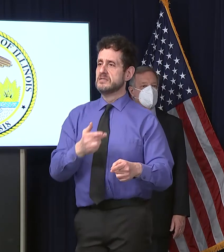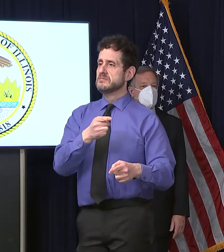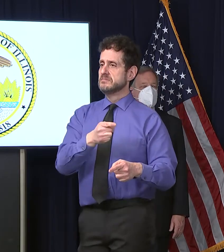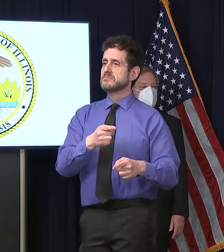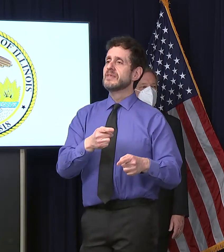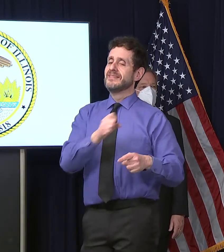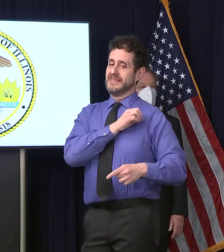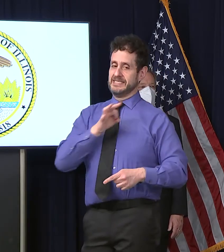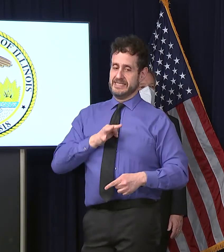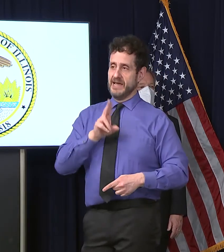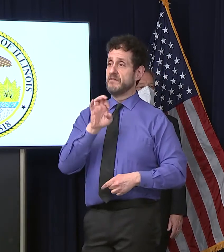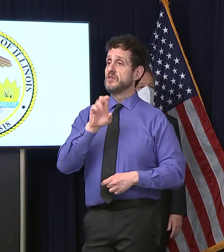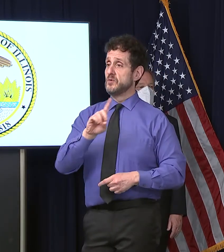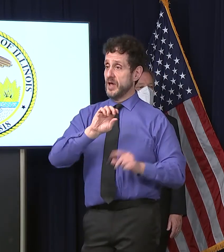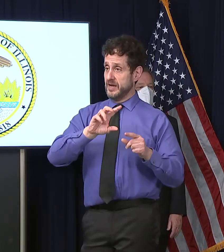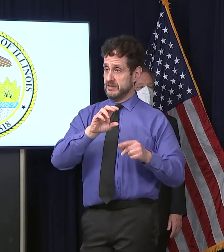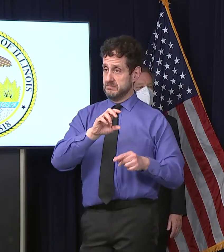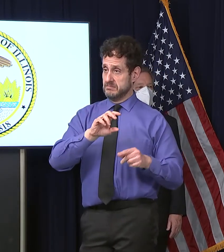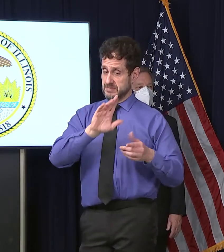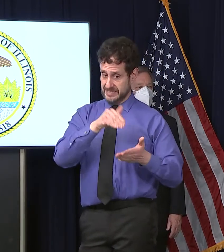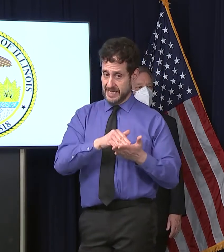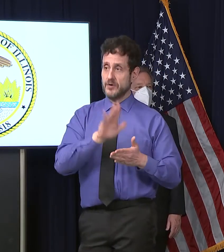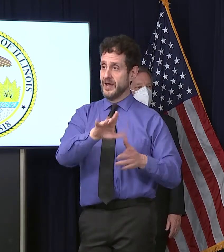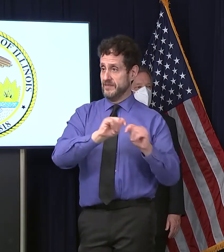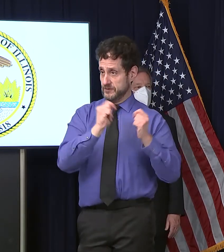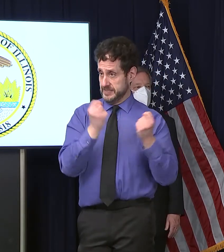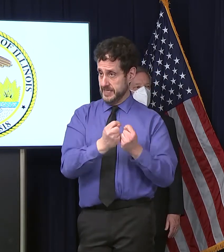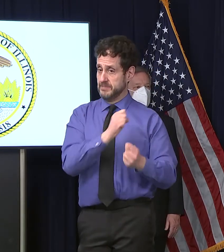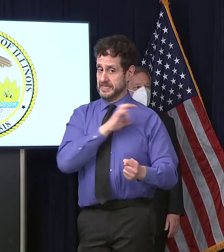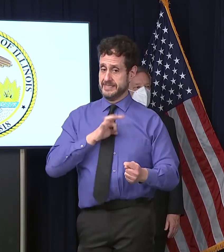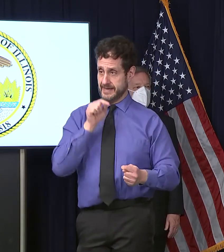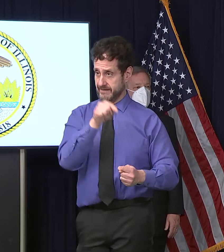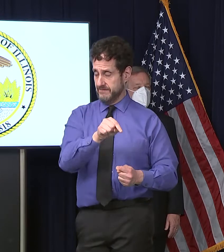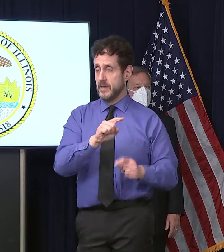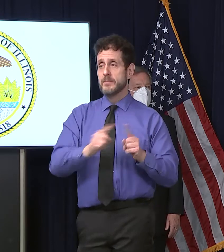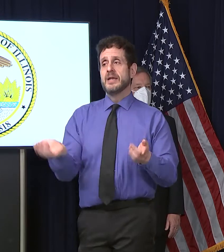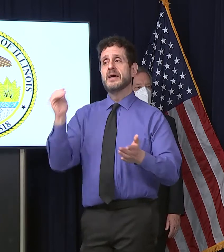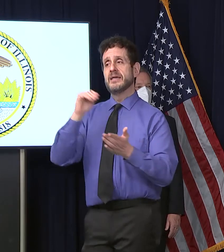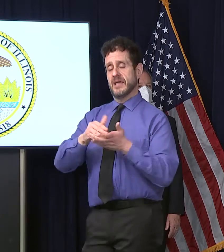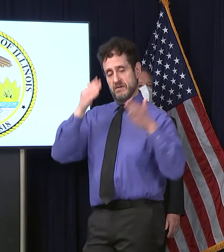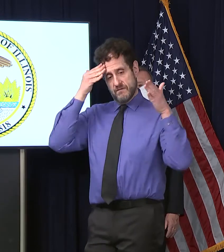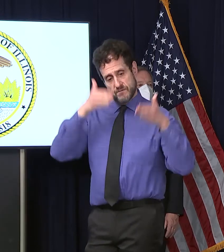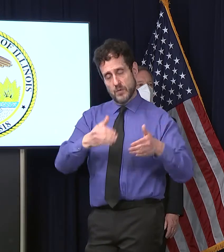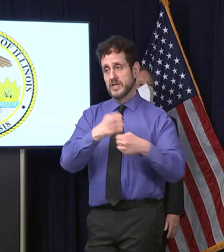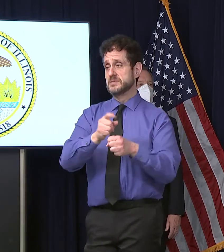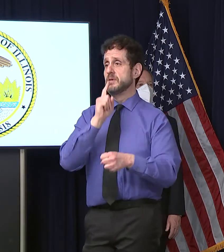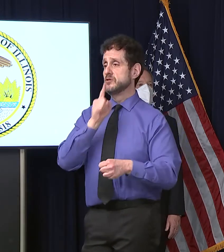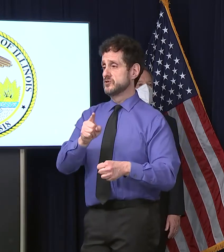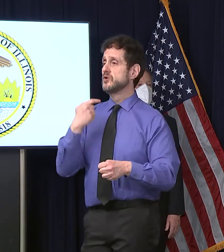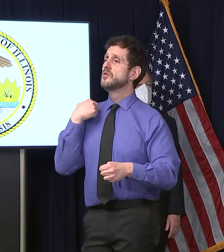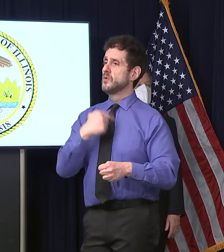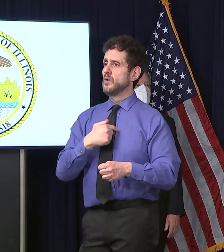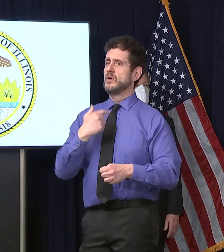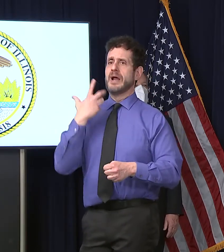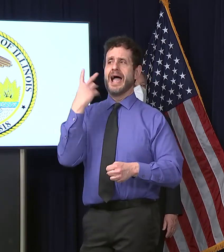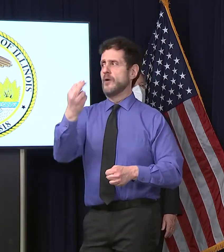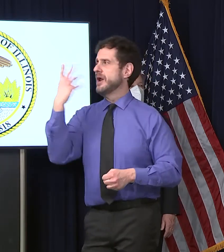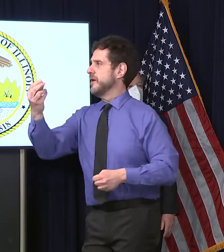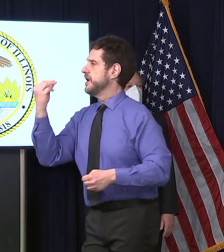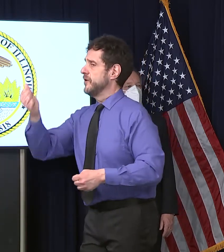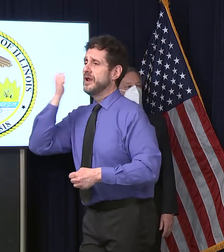the Wirtz families and the entire United Center team. But let's focus again on making sure that we are out there every single